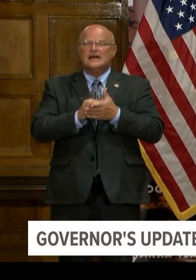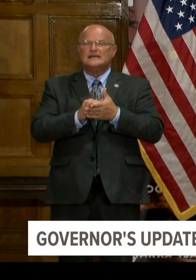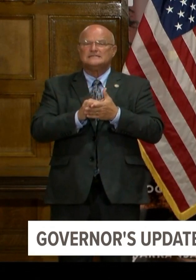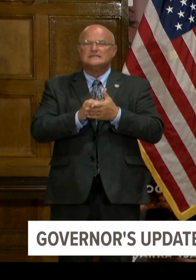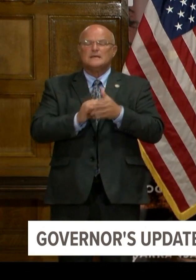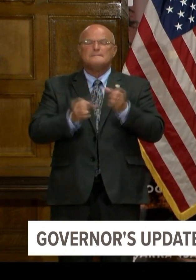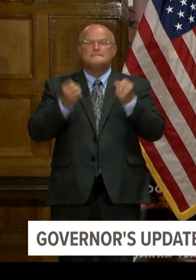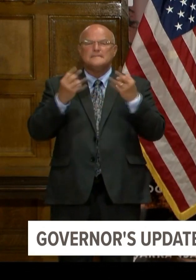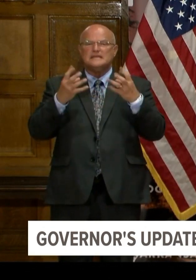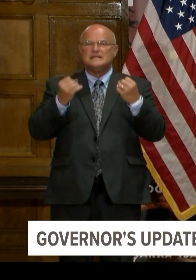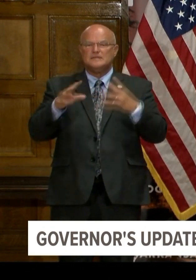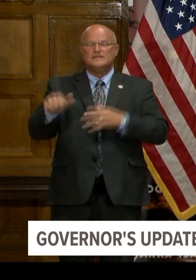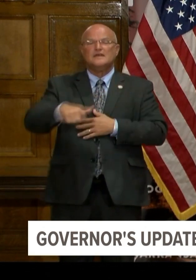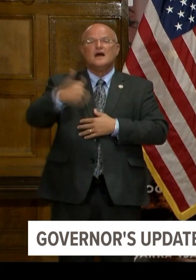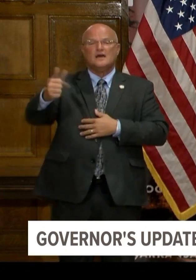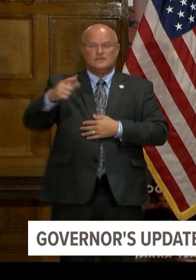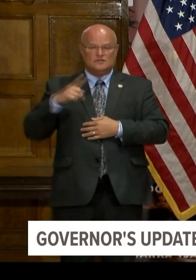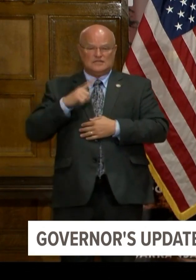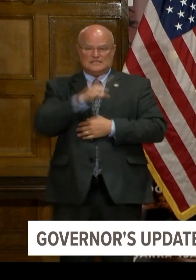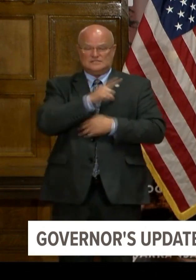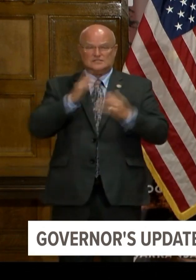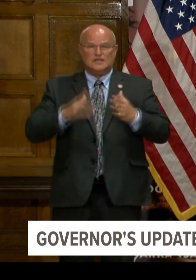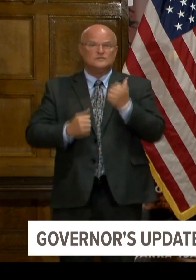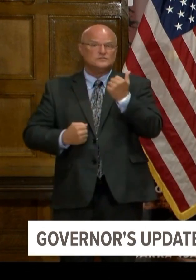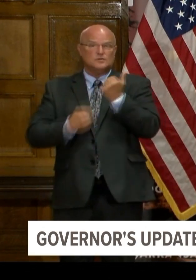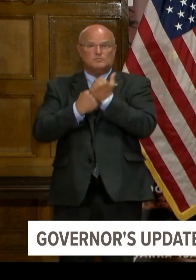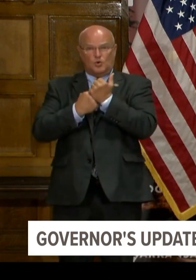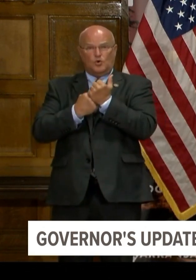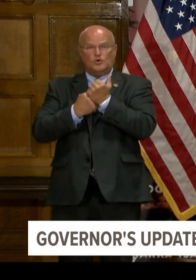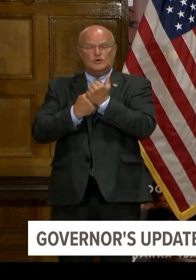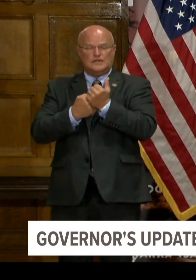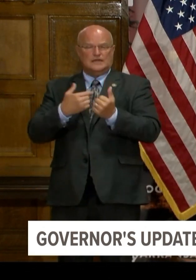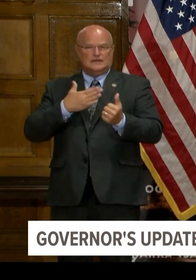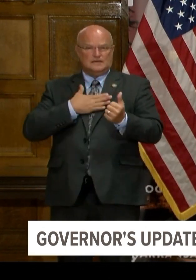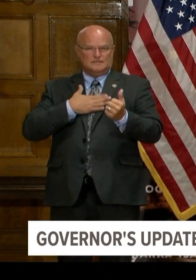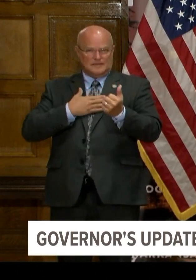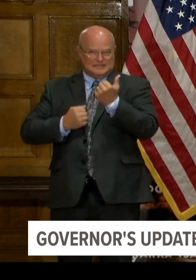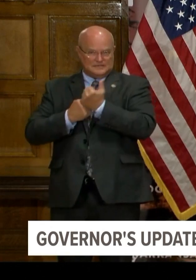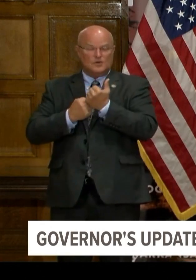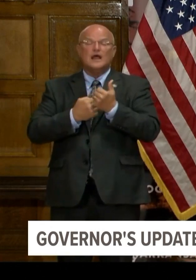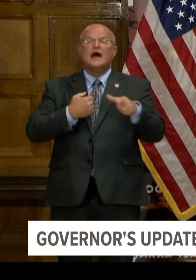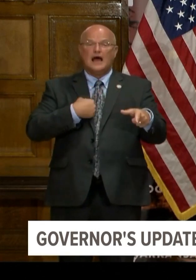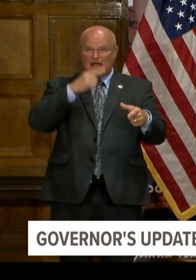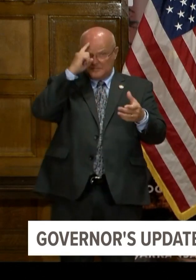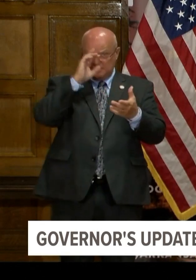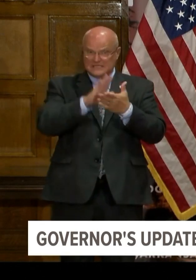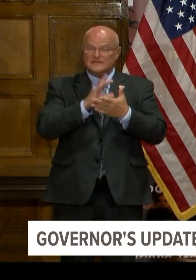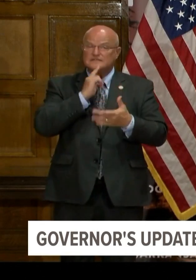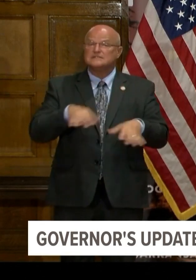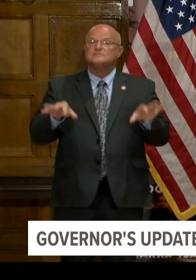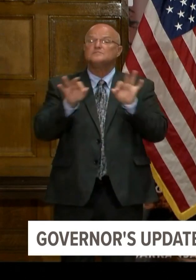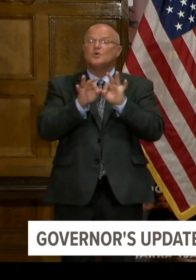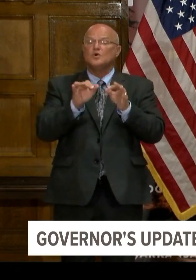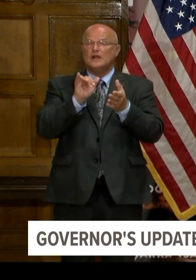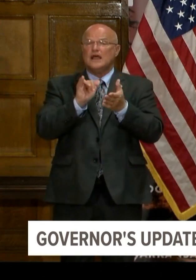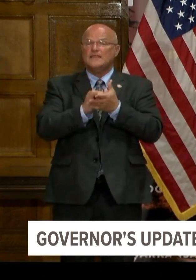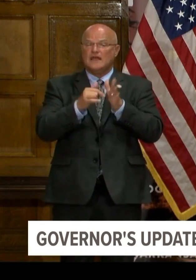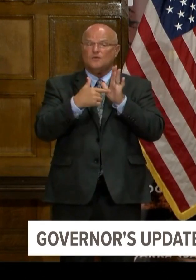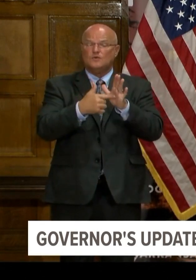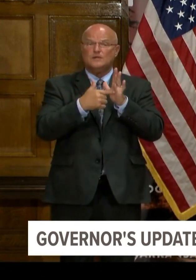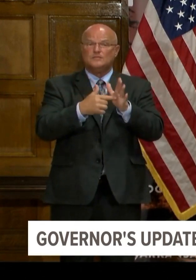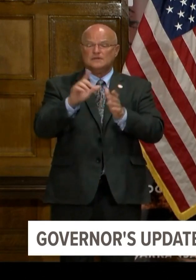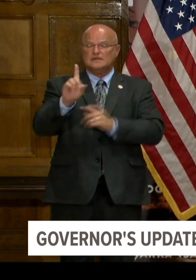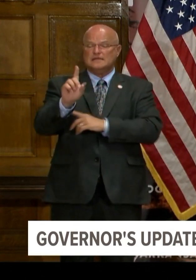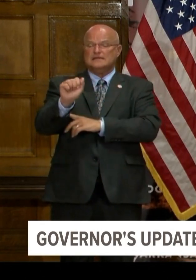the vast majority of legislators, and I'm grateful for their support. I do believe it is important that Representative